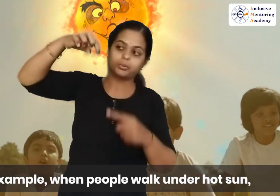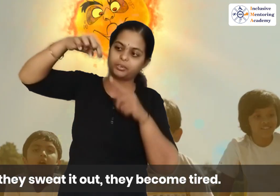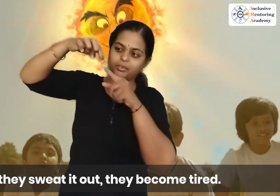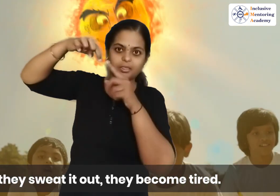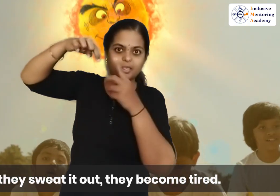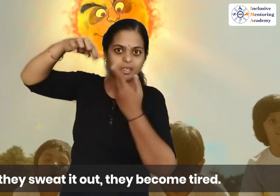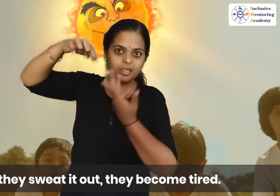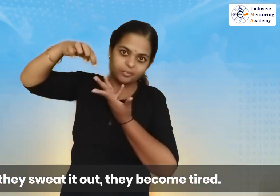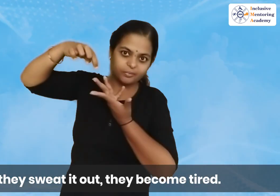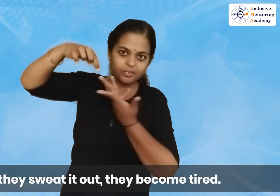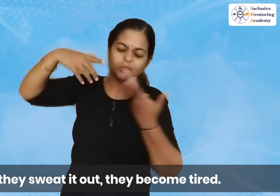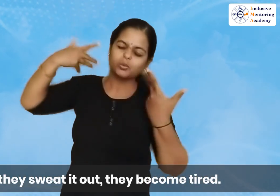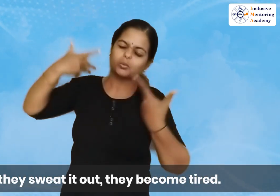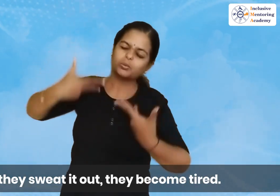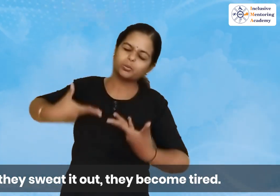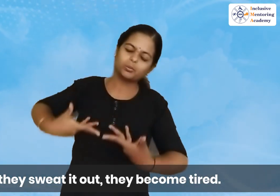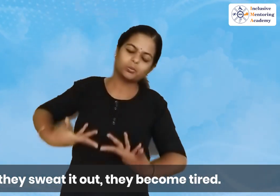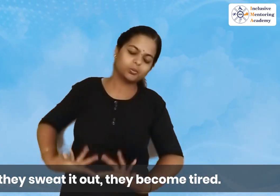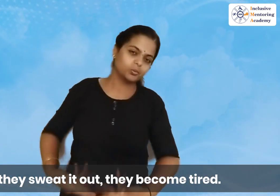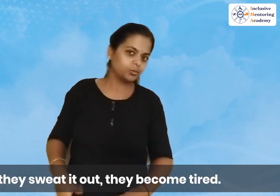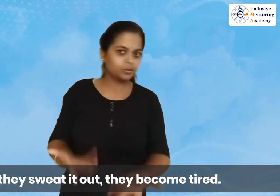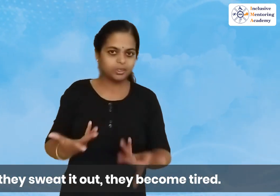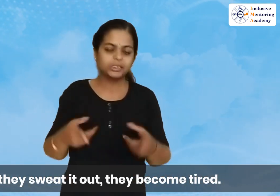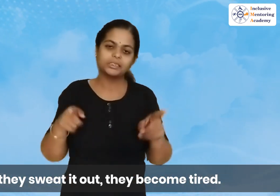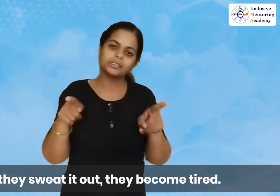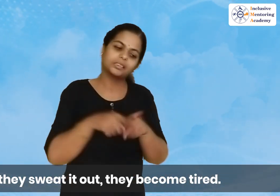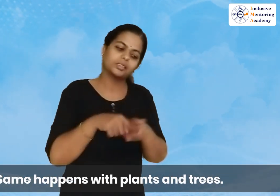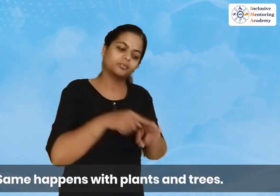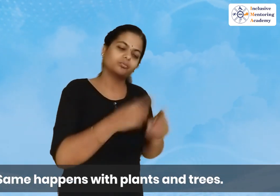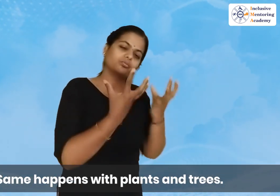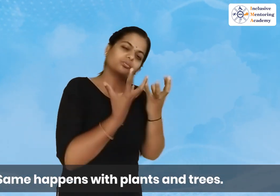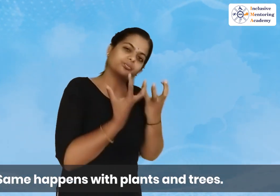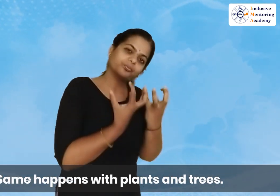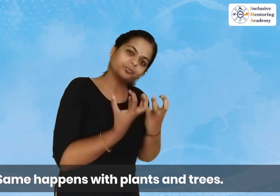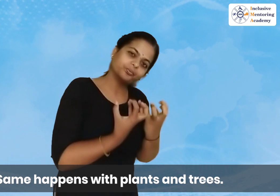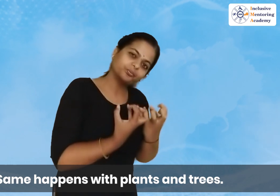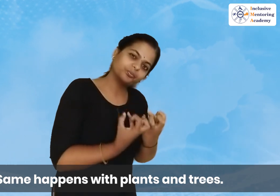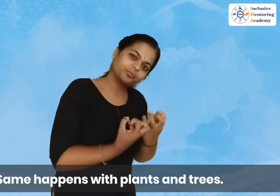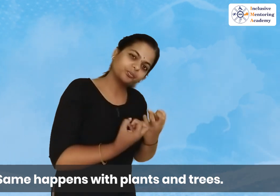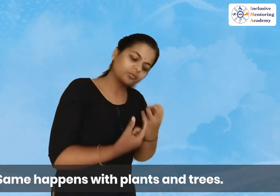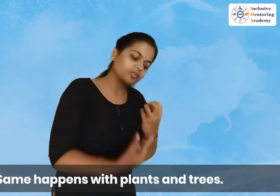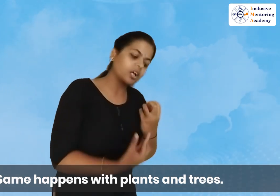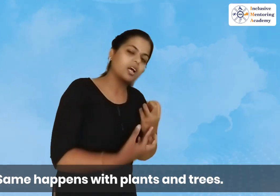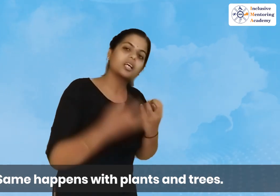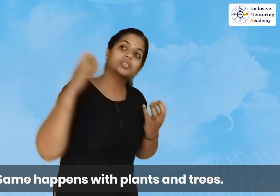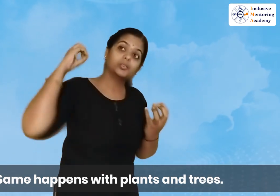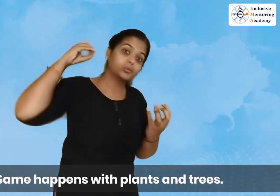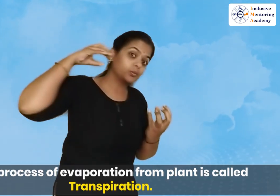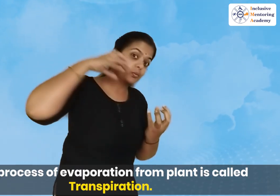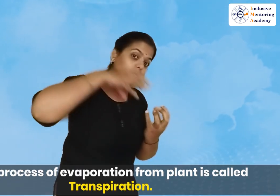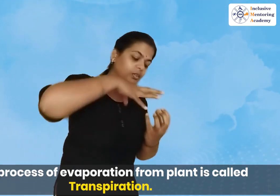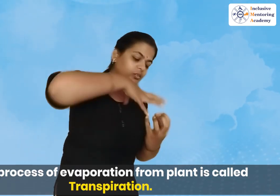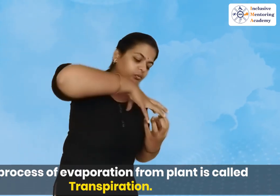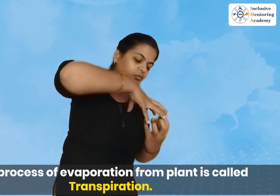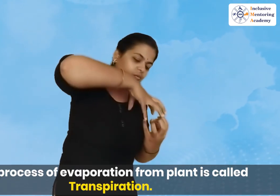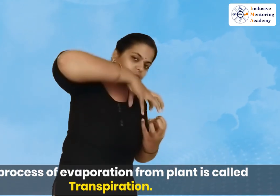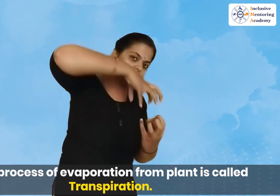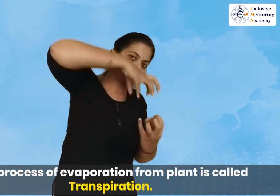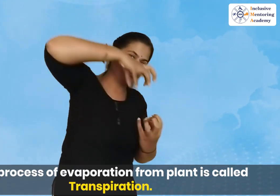they sweat it out, they become tired. Same happens with plants and trees. This process of evaporation from plant